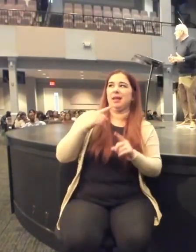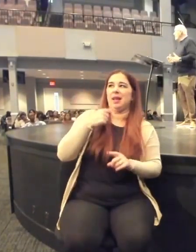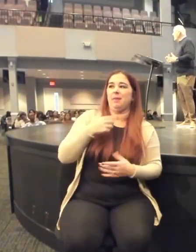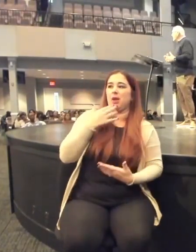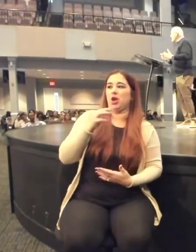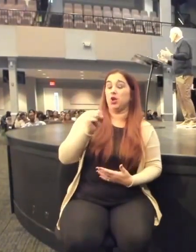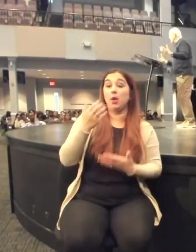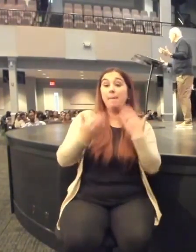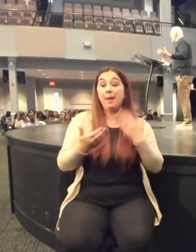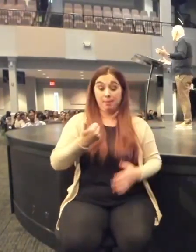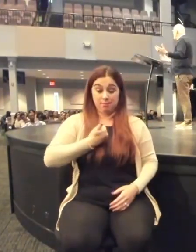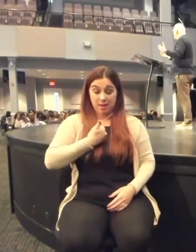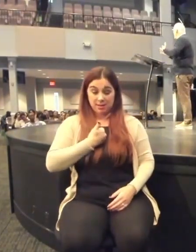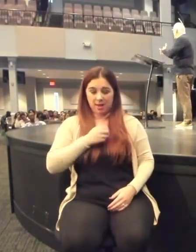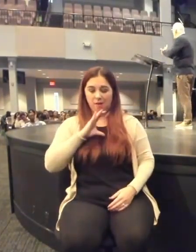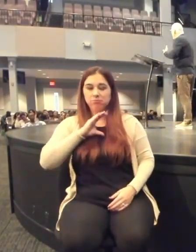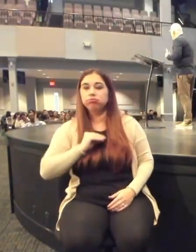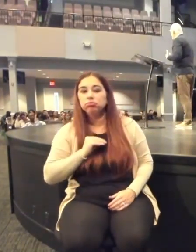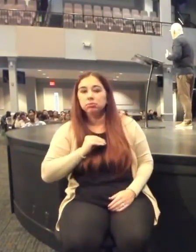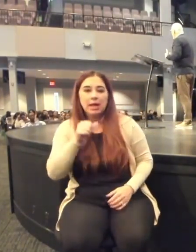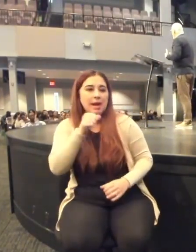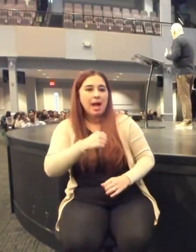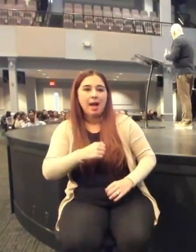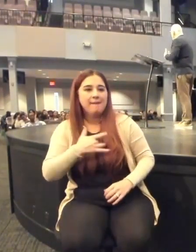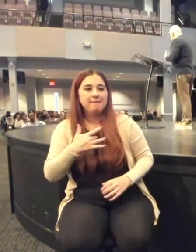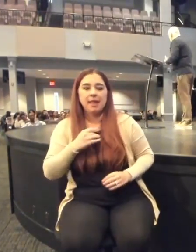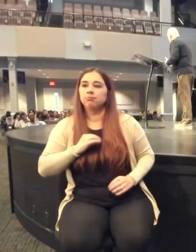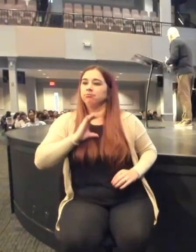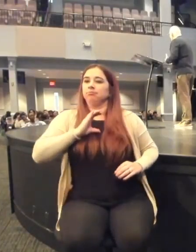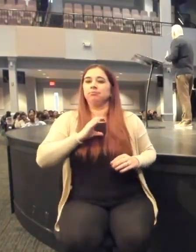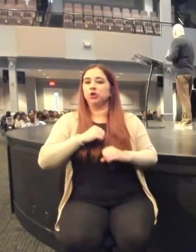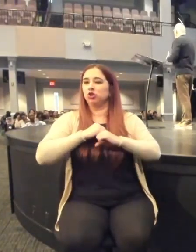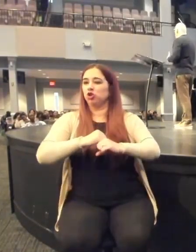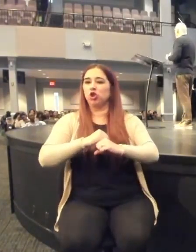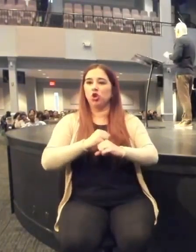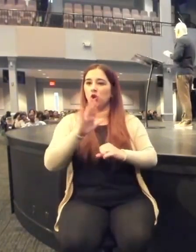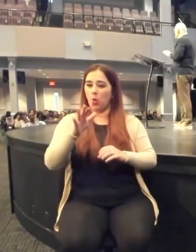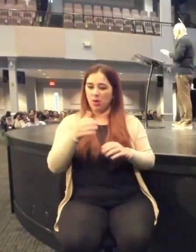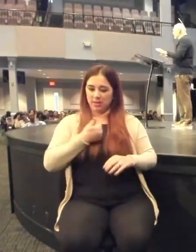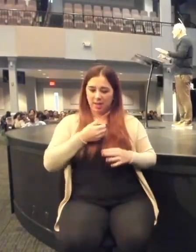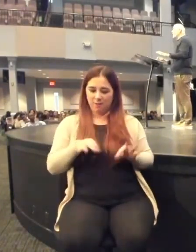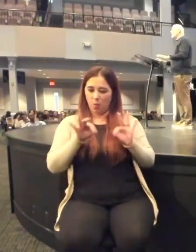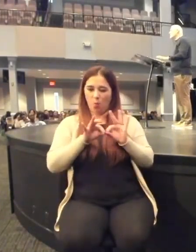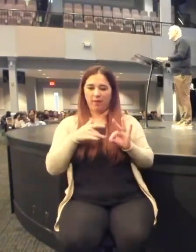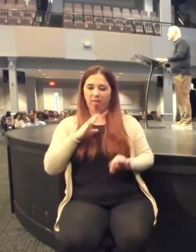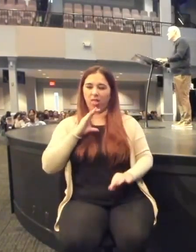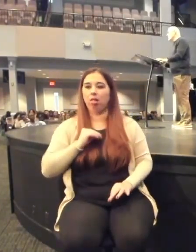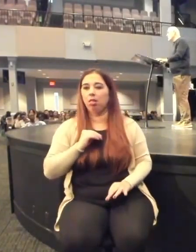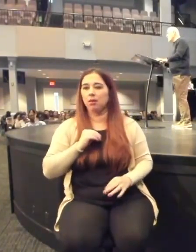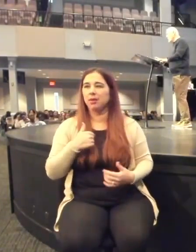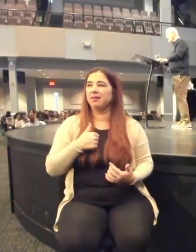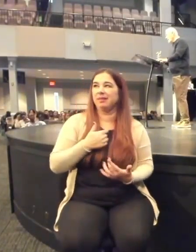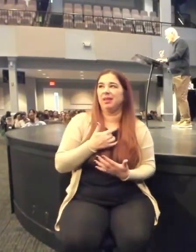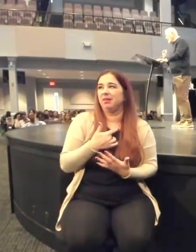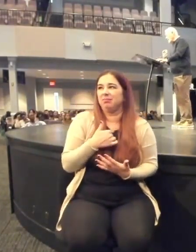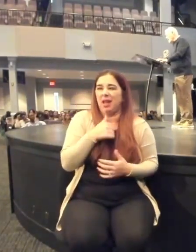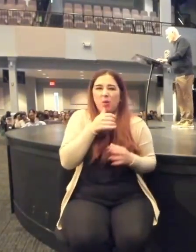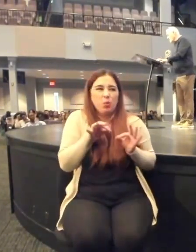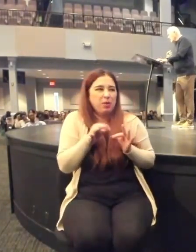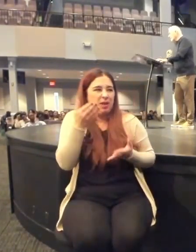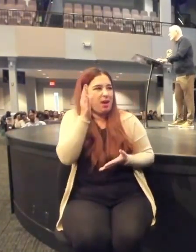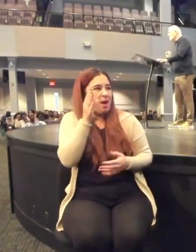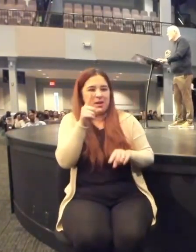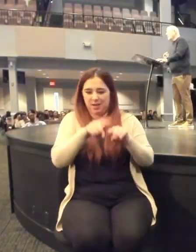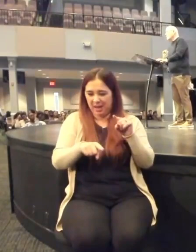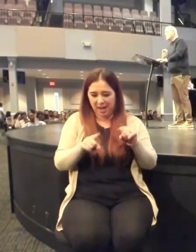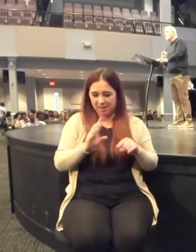insecure in your own self-identity and your own worth. And oftentimes we have a tendency to disqualify ourselves and say, you know what? God couldn't